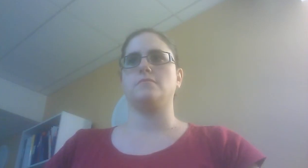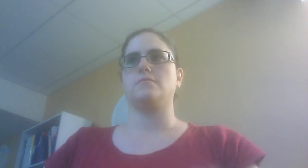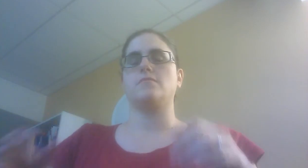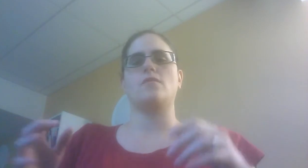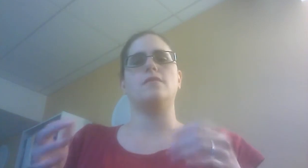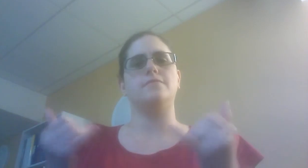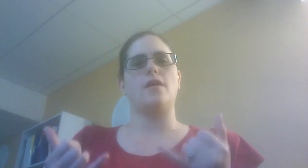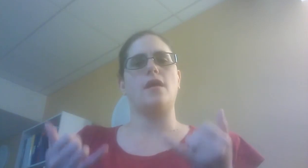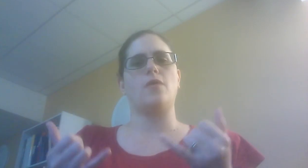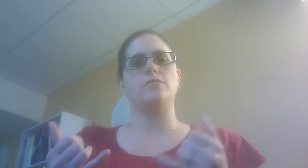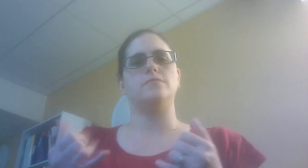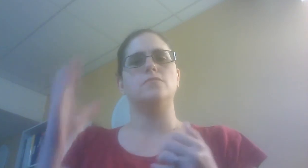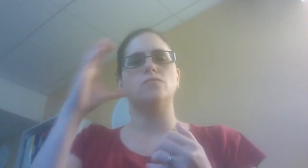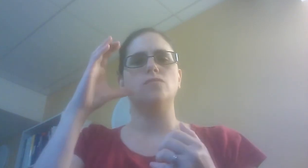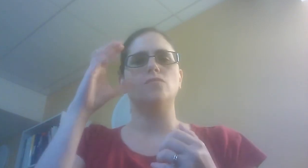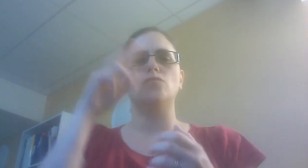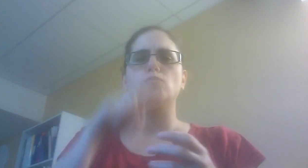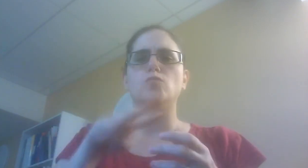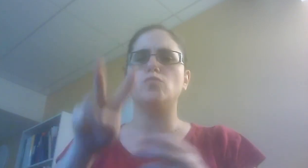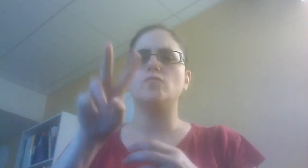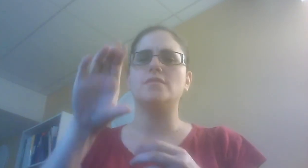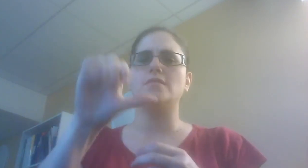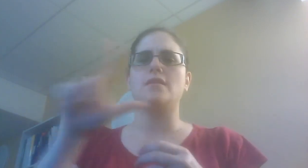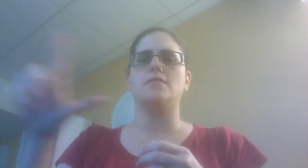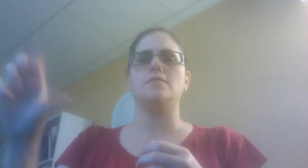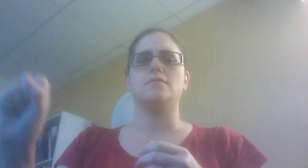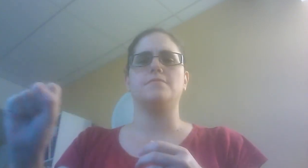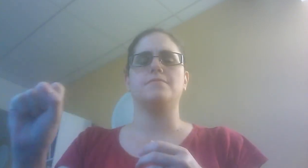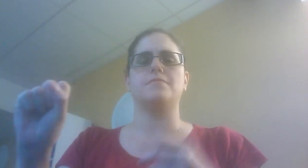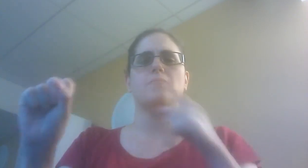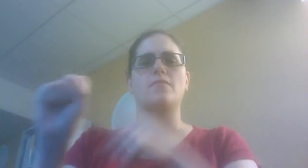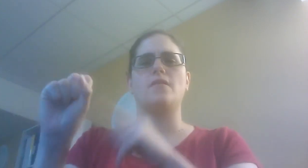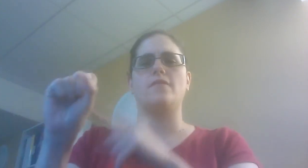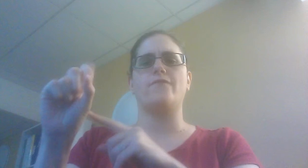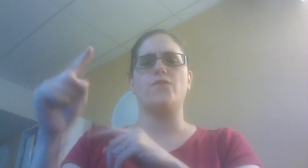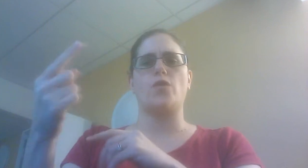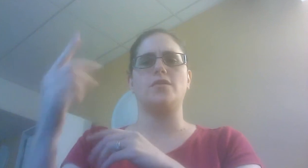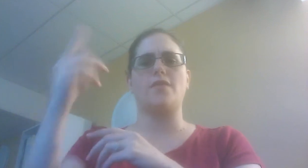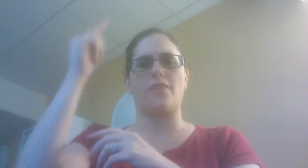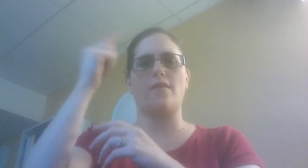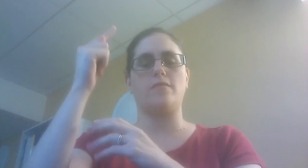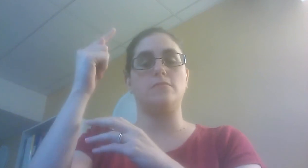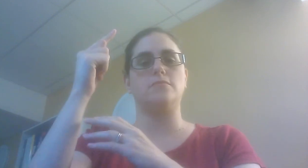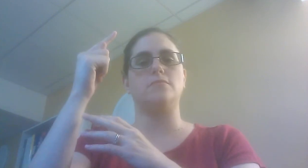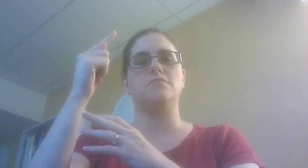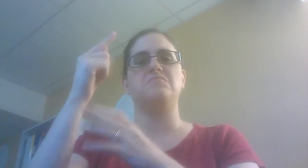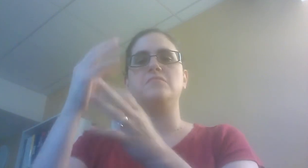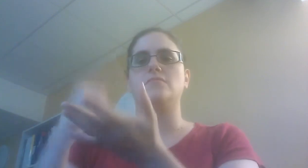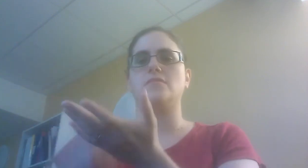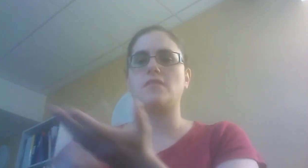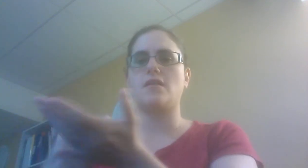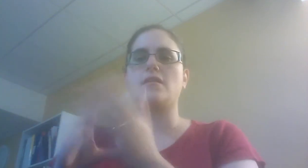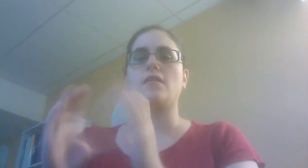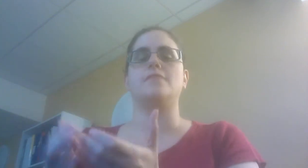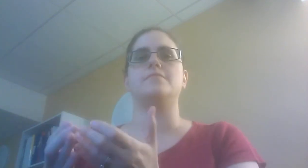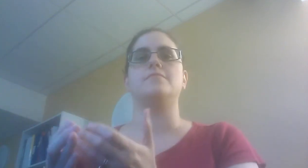Right, when we look at cells, cells are the first theory that we'll explore in this class. Now remember, a theory is